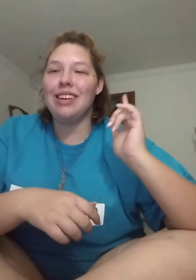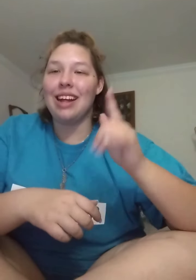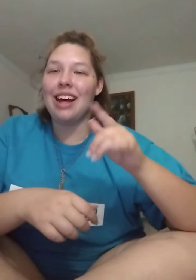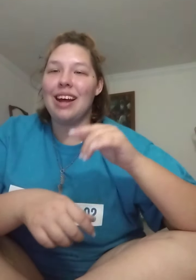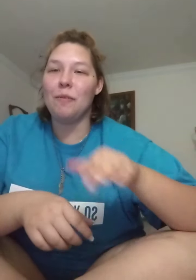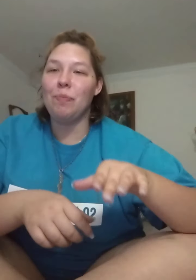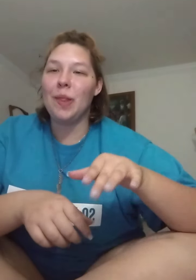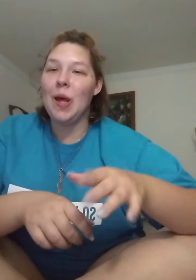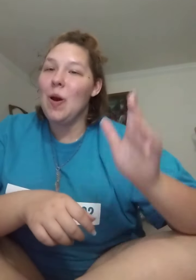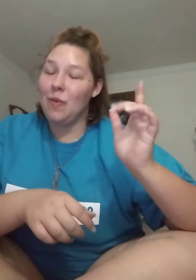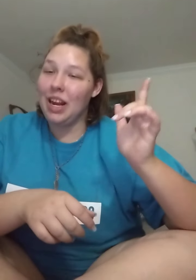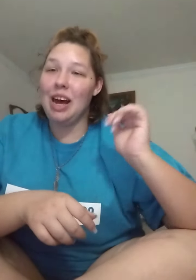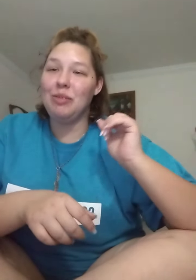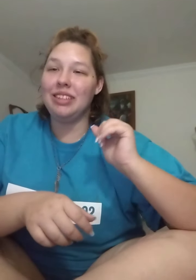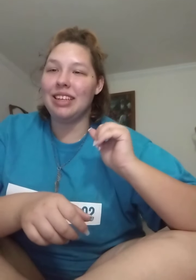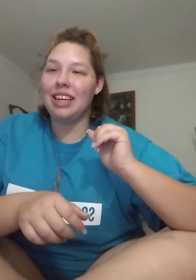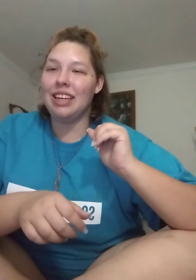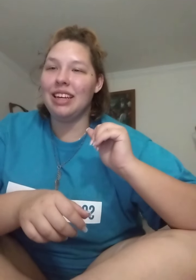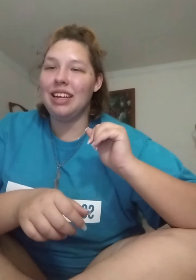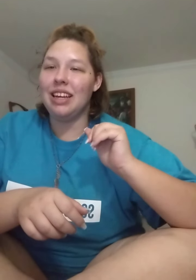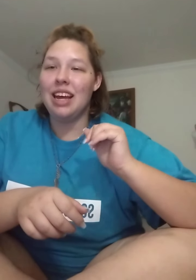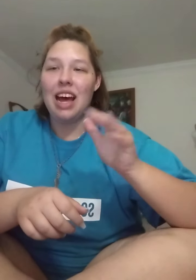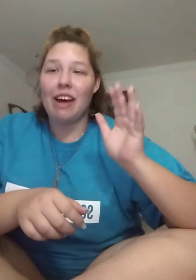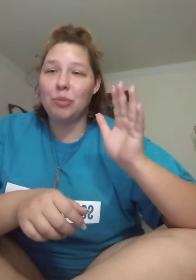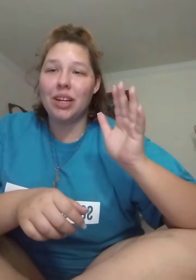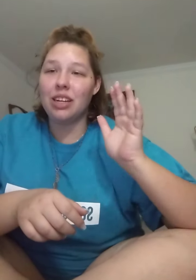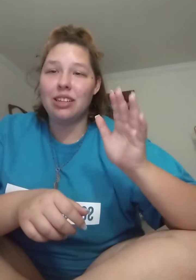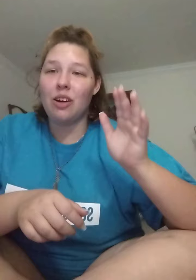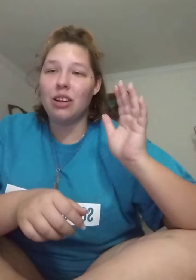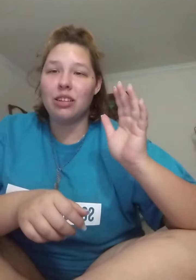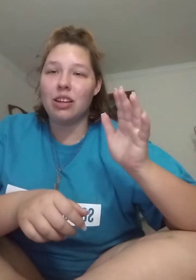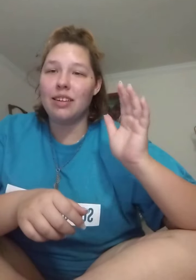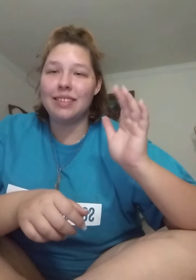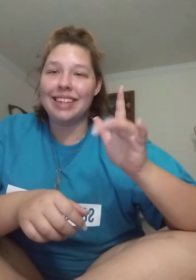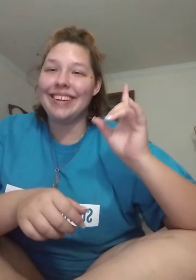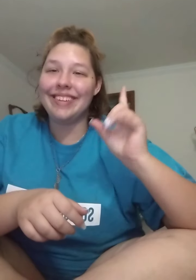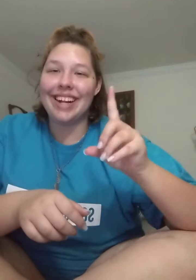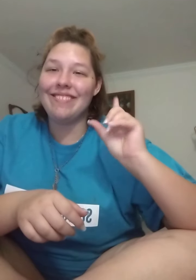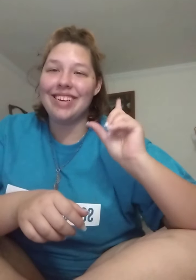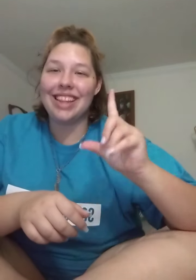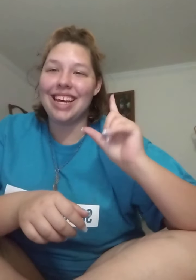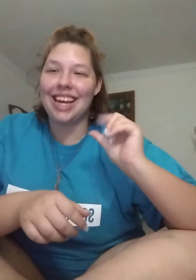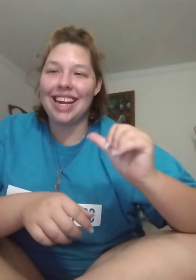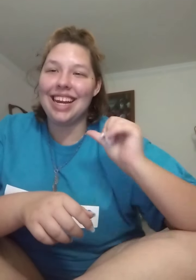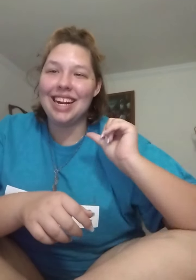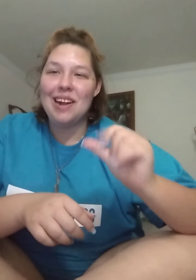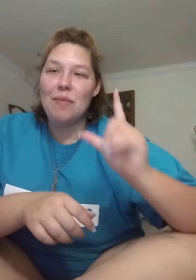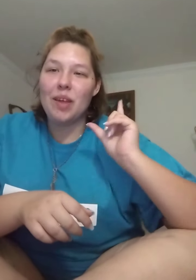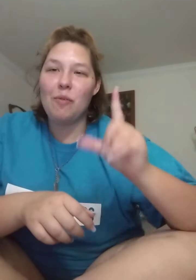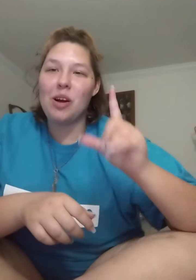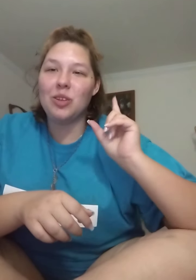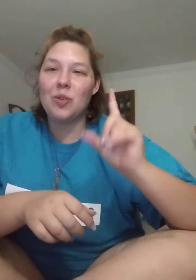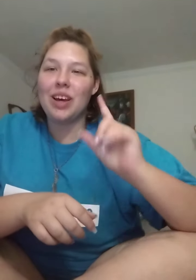Riding high when I was king, I'm leaning hard and fast, got everything. I walk